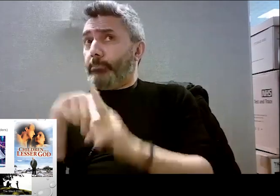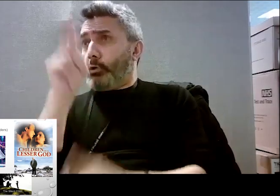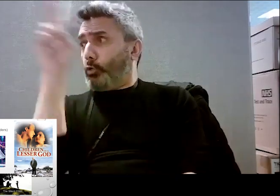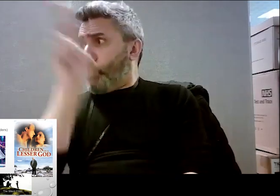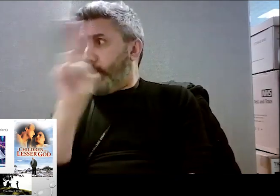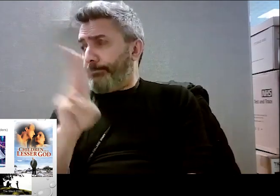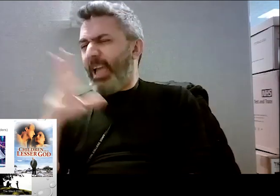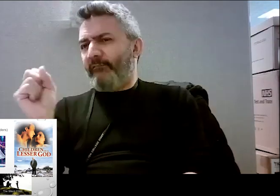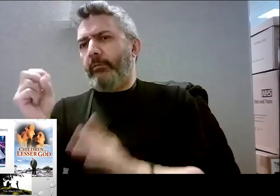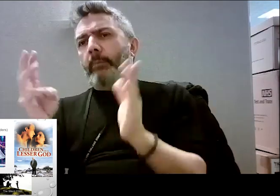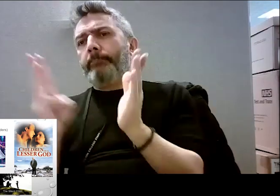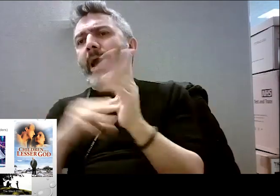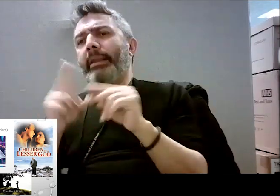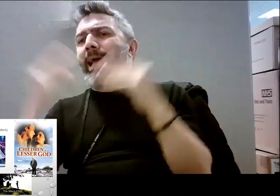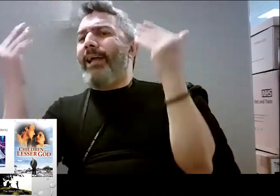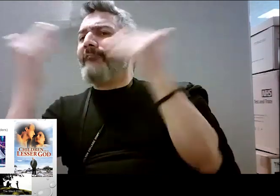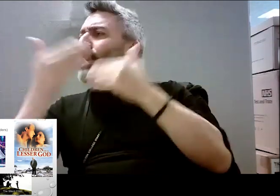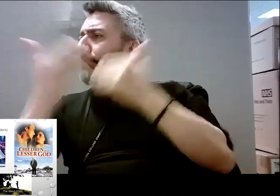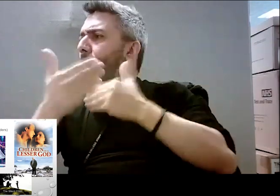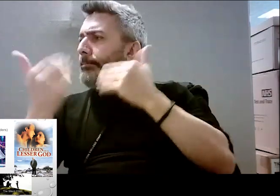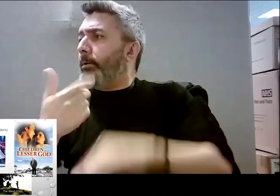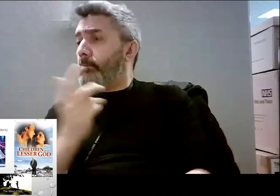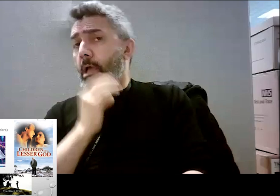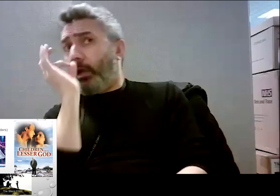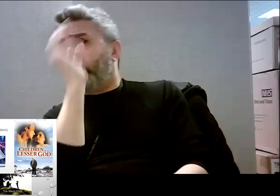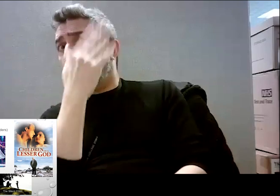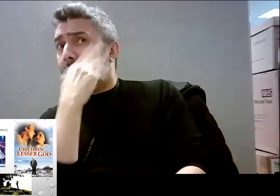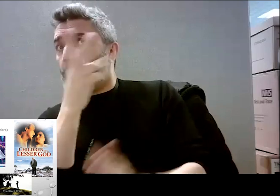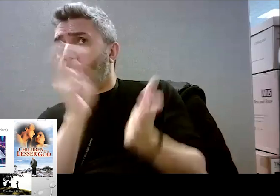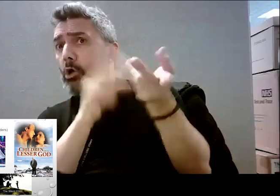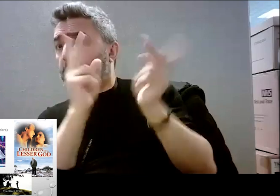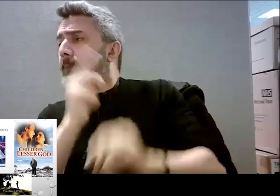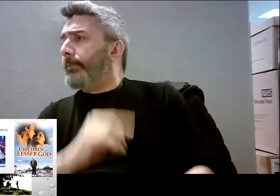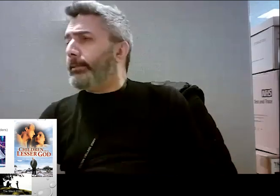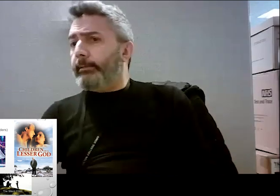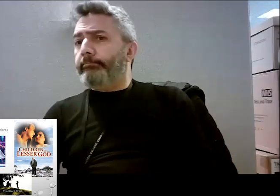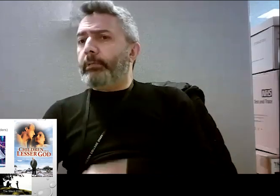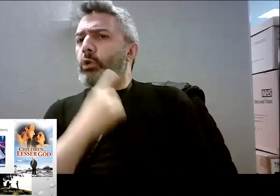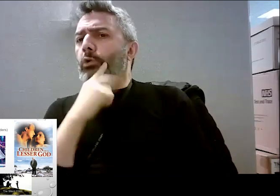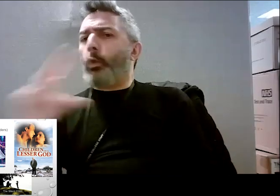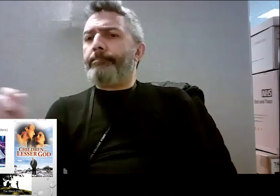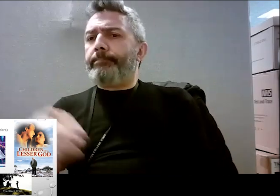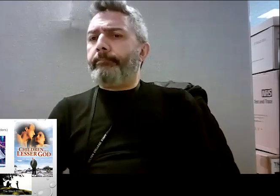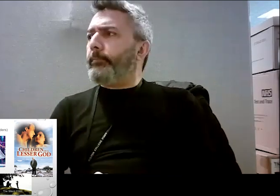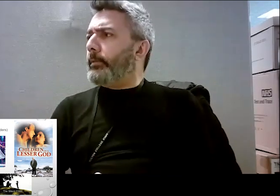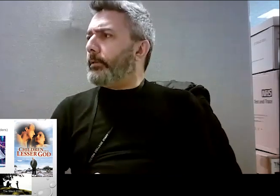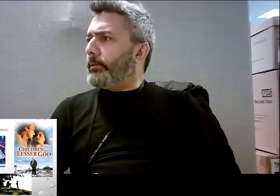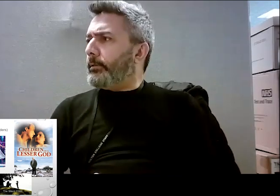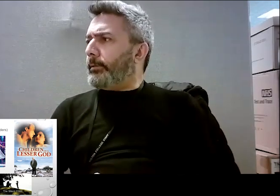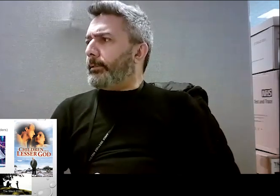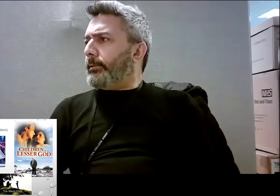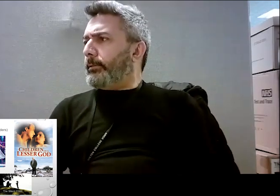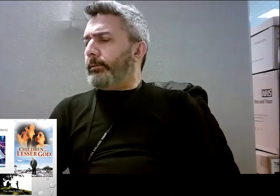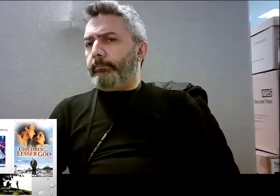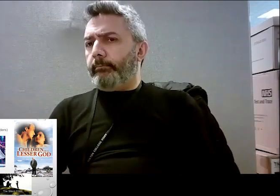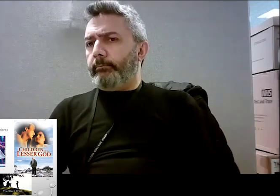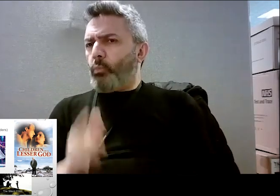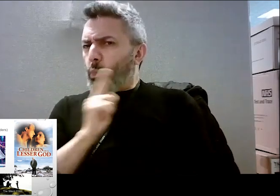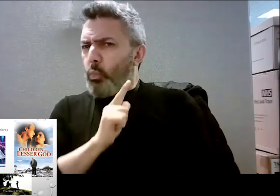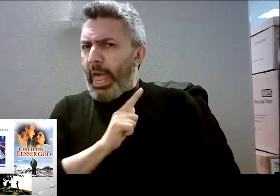So my son and my daughter used to have parents' evening at the school, and we asked them to book interpreters, and they said, no, we're not